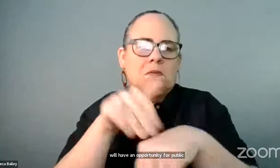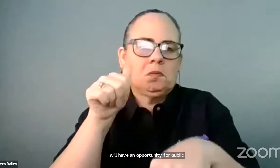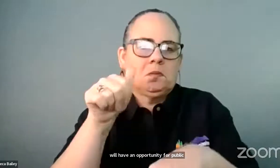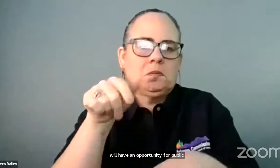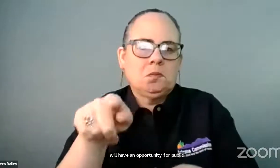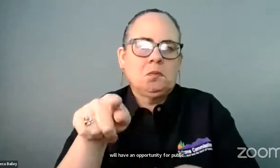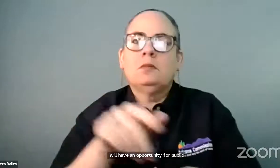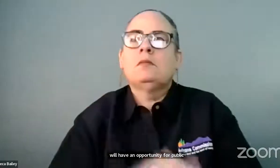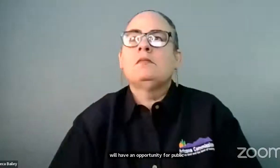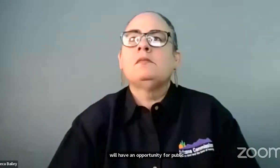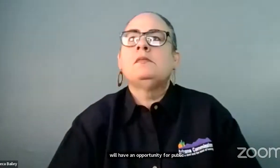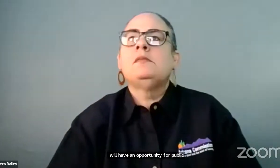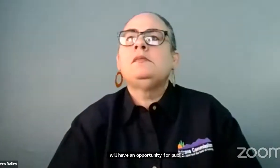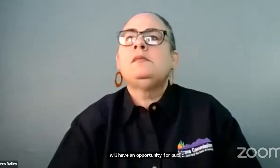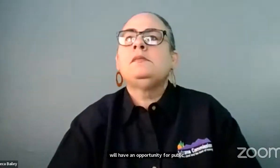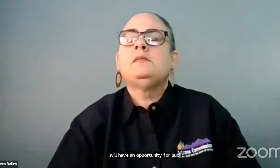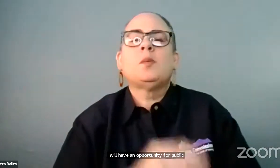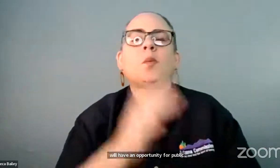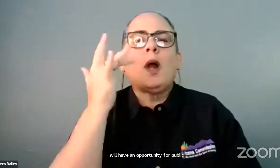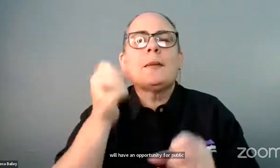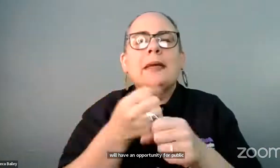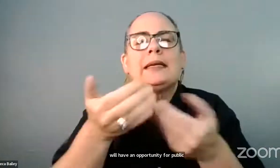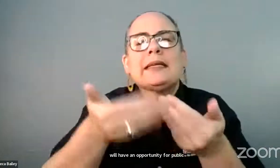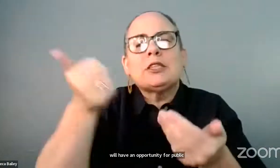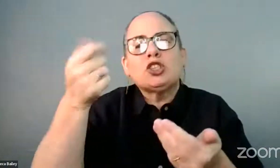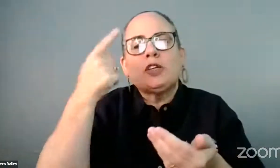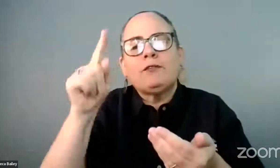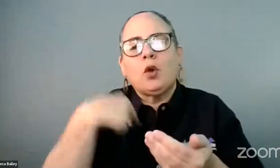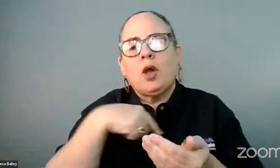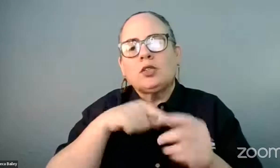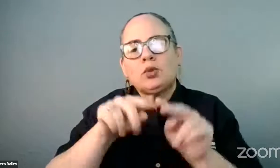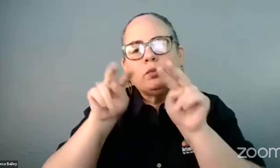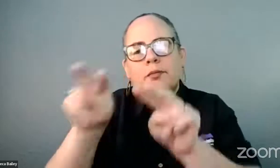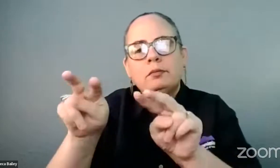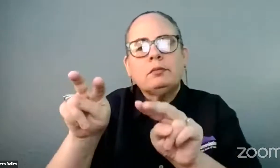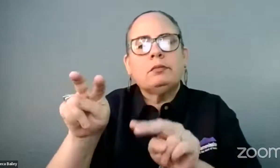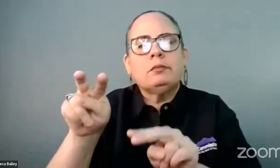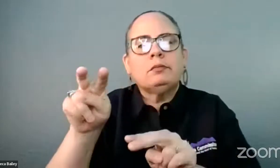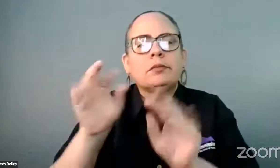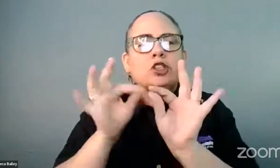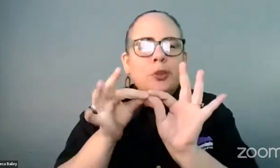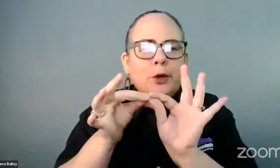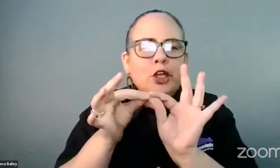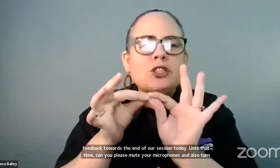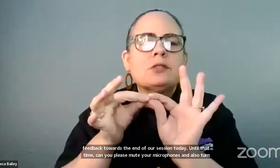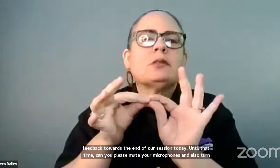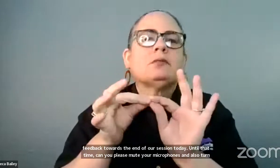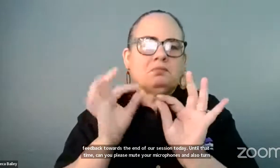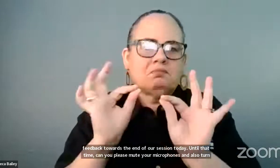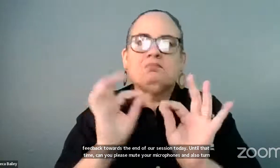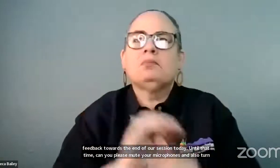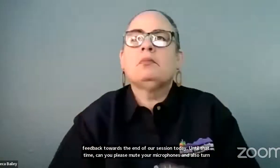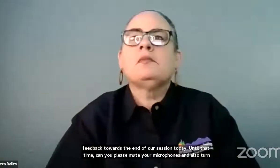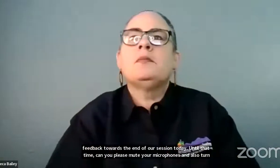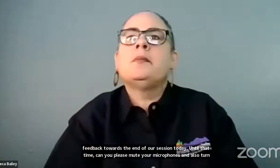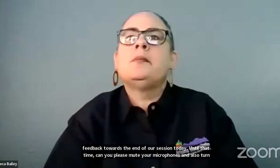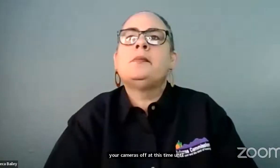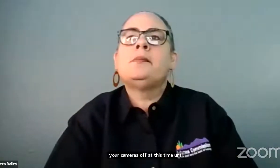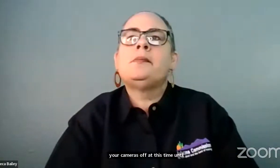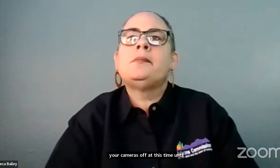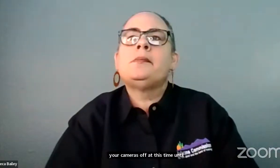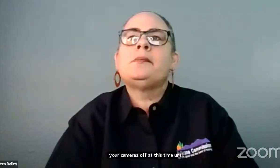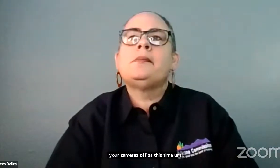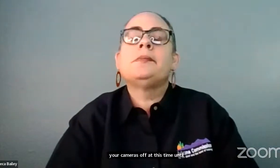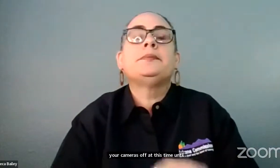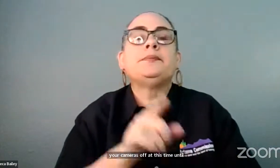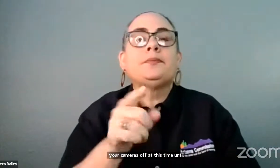and also turn your cameras off at this time until you're called. It just makes us easy. It makes it easier for us to